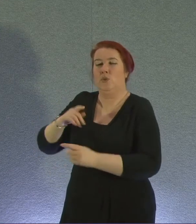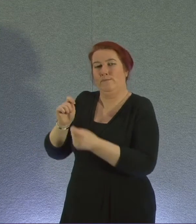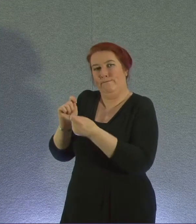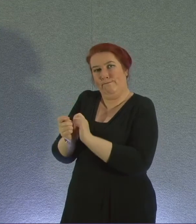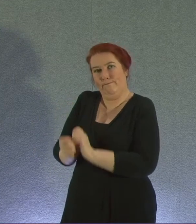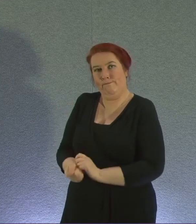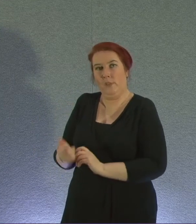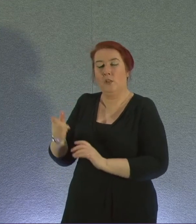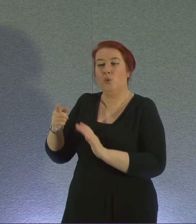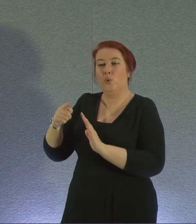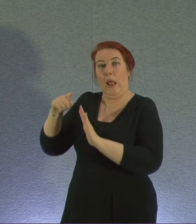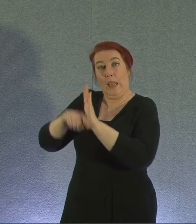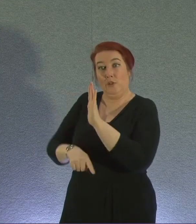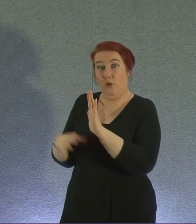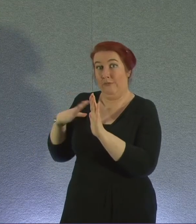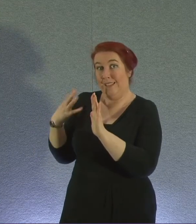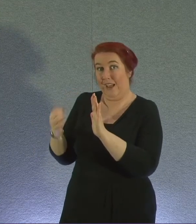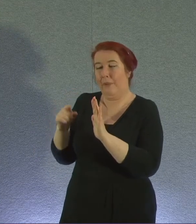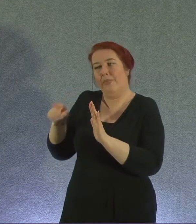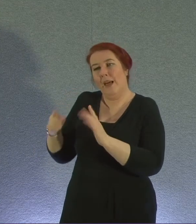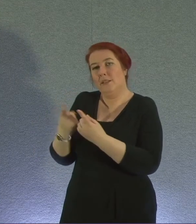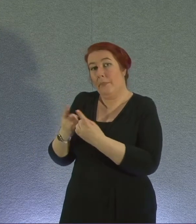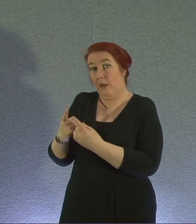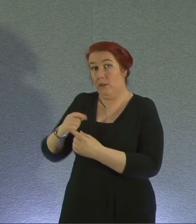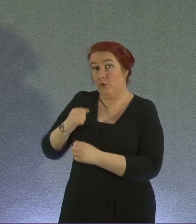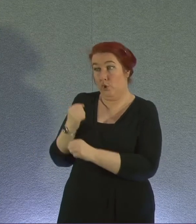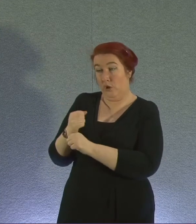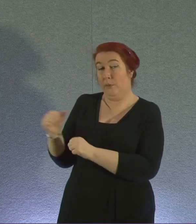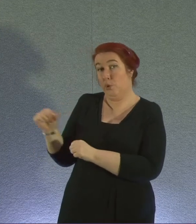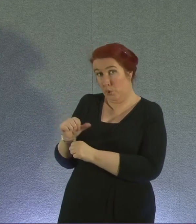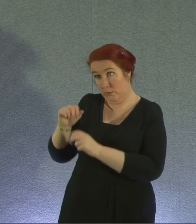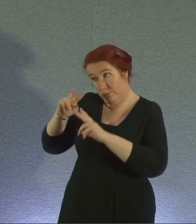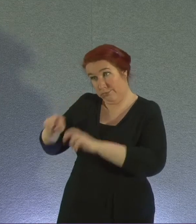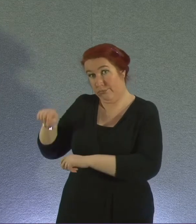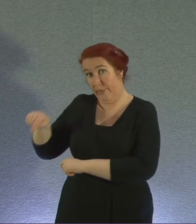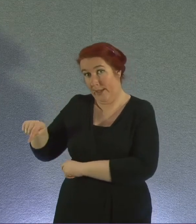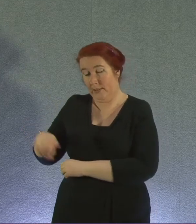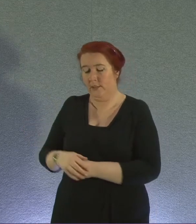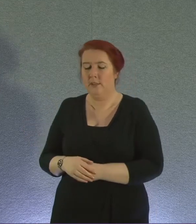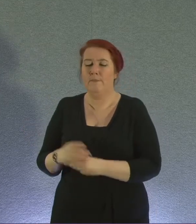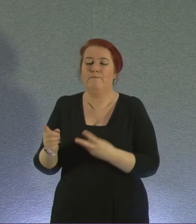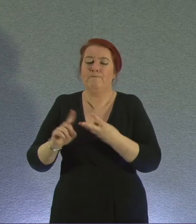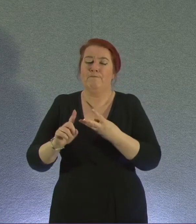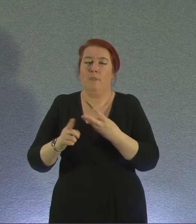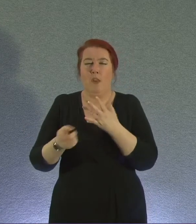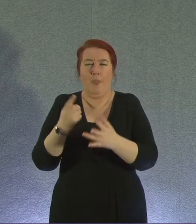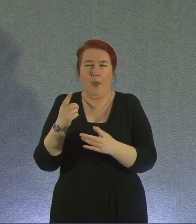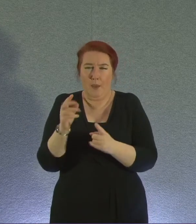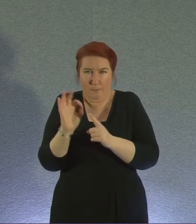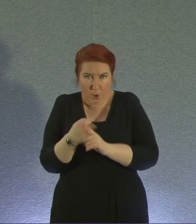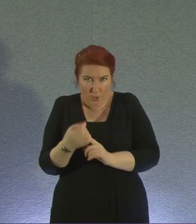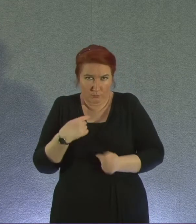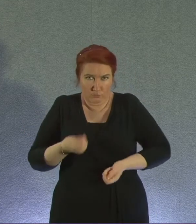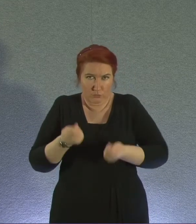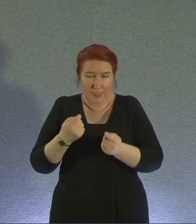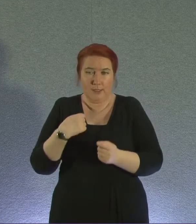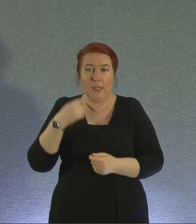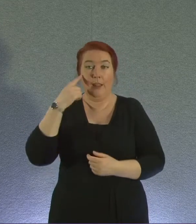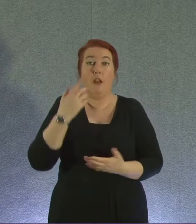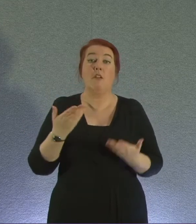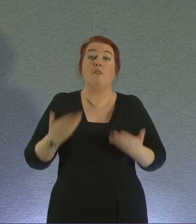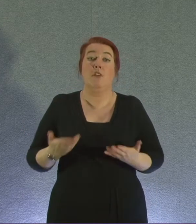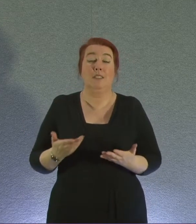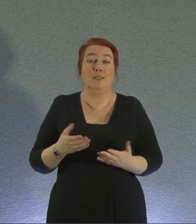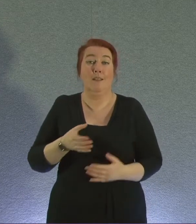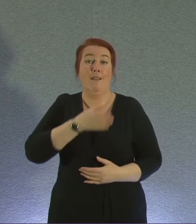legislation to allow that to happen, and that's something I would encourage the government to look at. One other very minor point that's been raised with me, which I think is important, is that current licensing